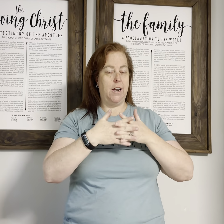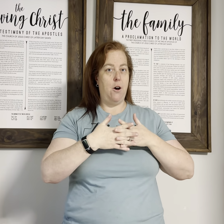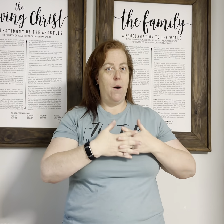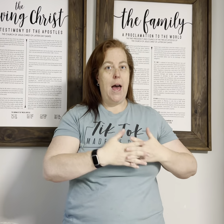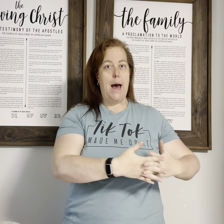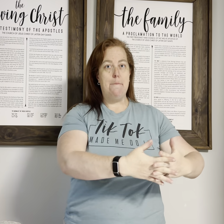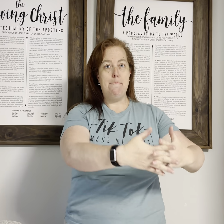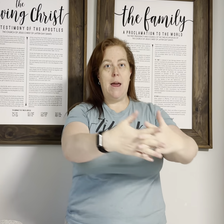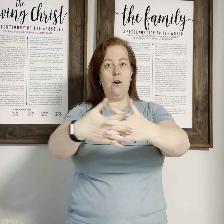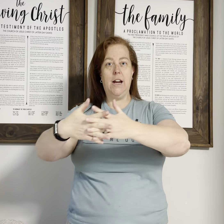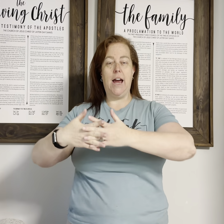go America,